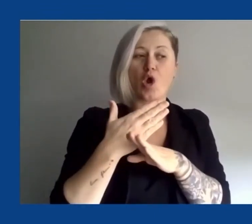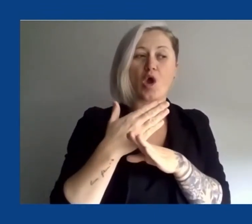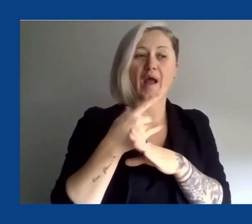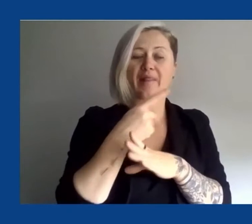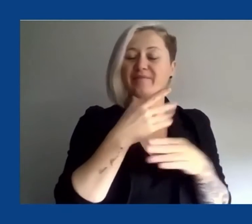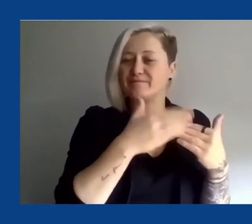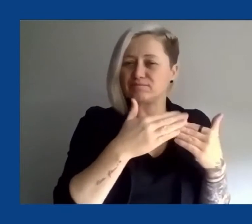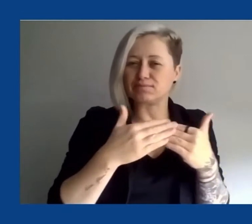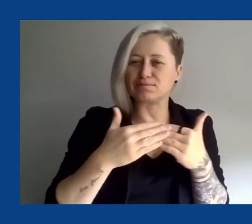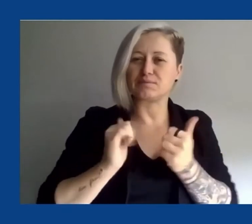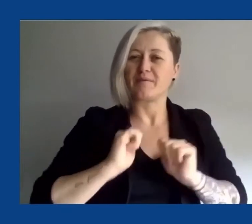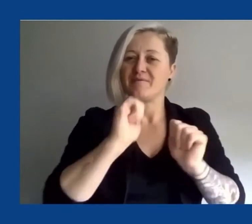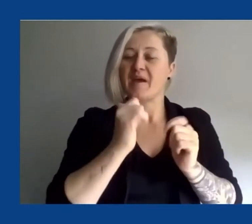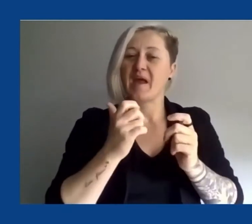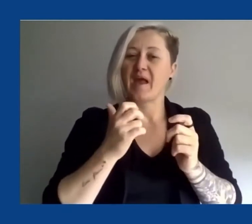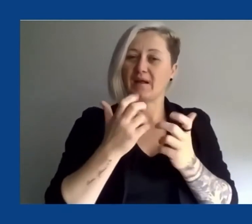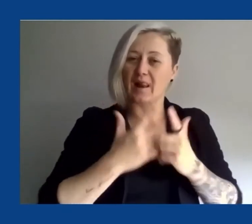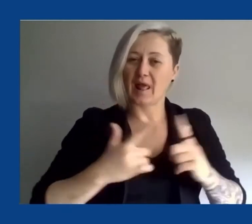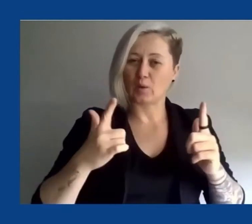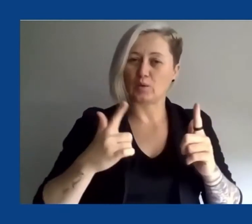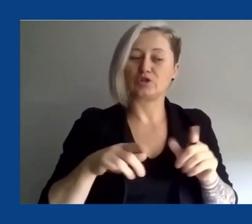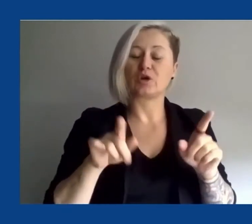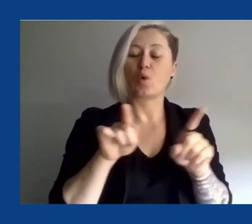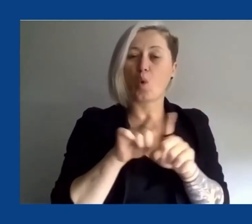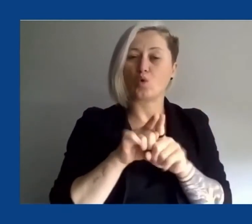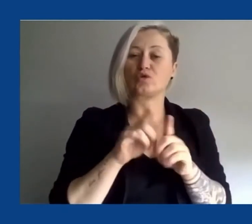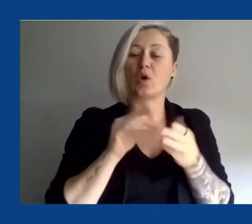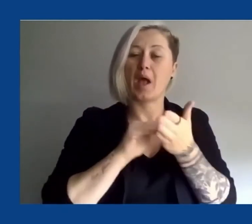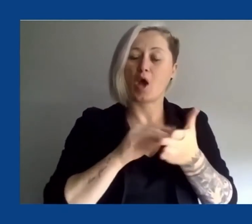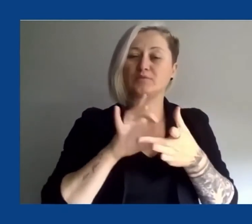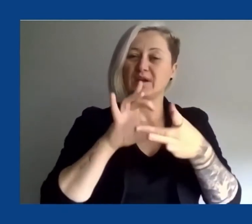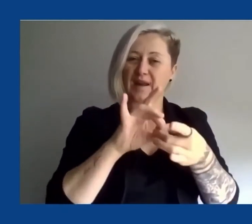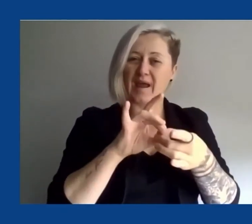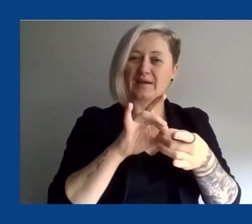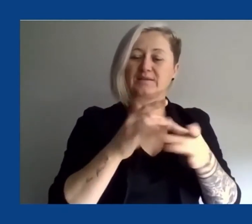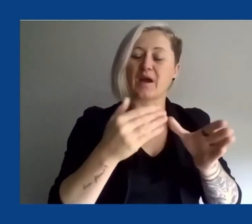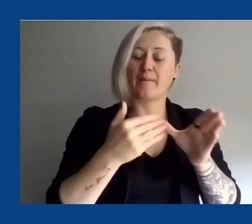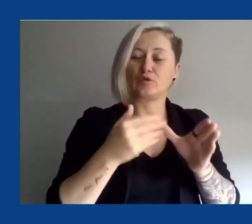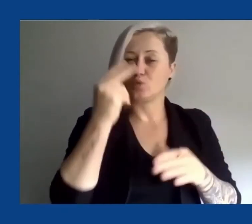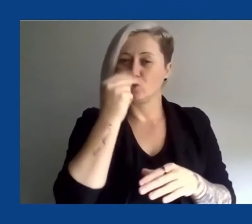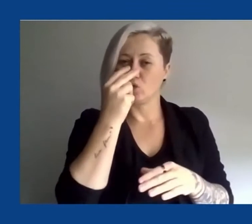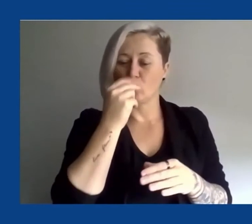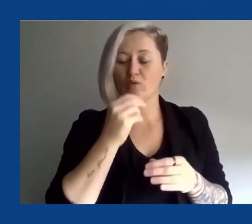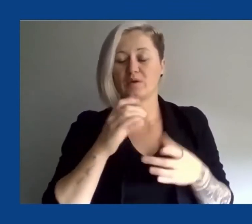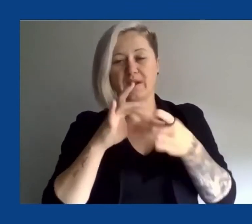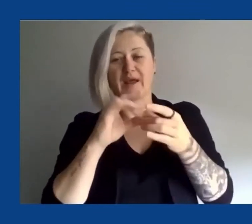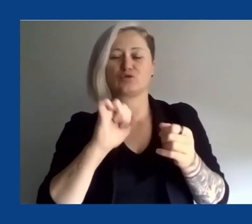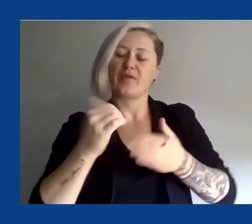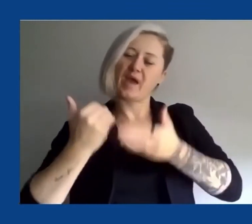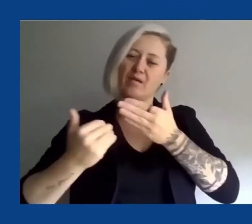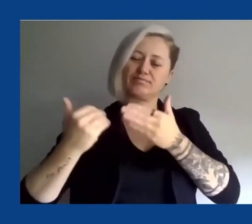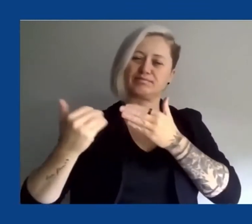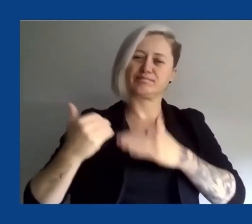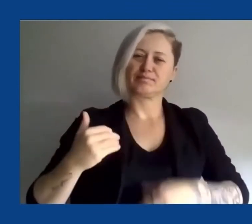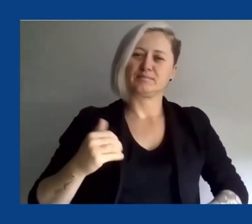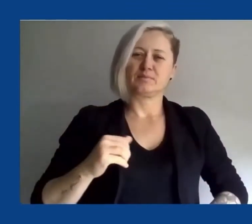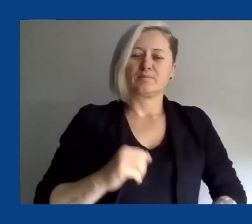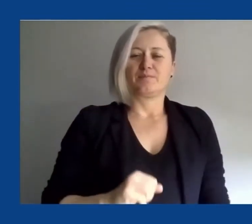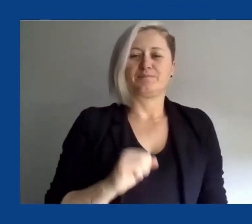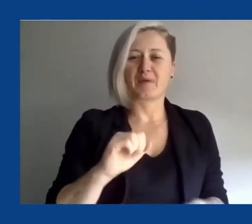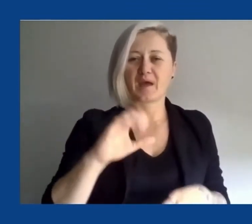foundation also helps connect Aboriginal youth to their heritage. So I'm really excited to hand over to Barry